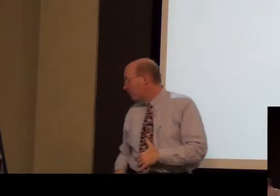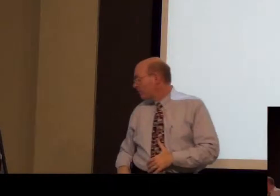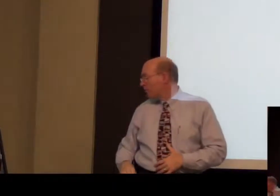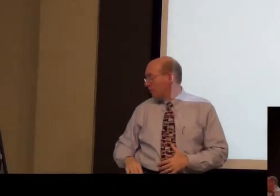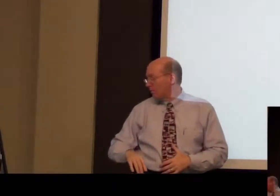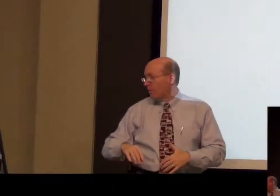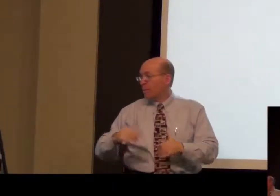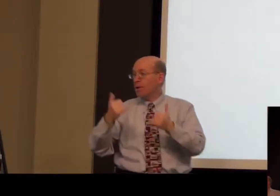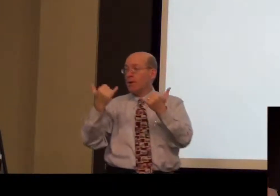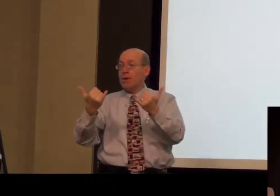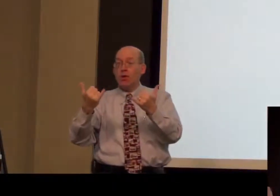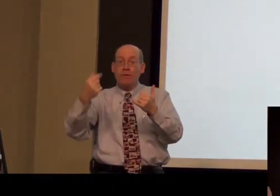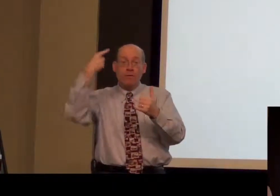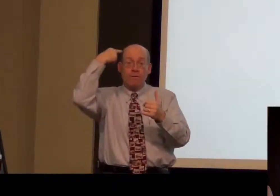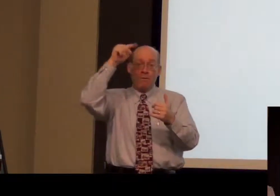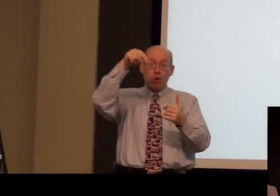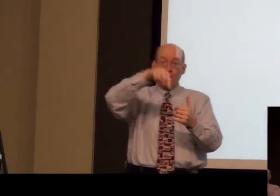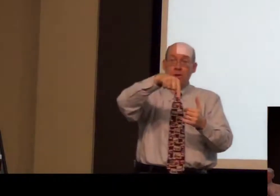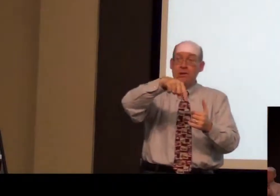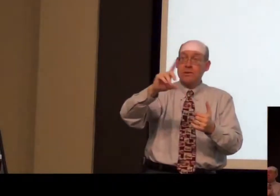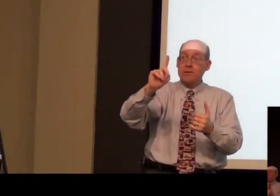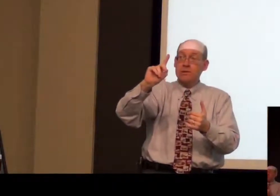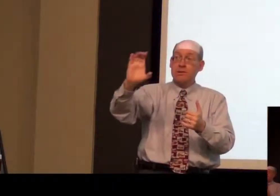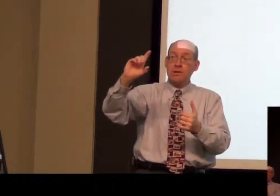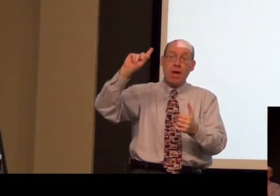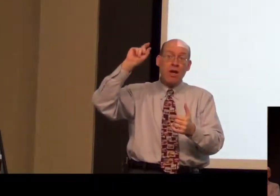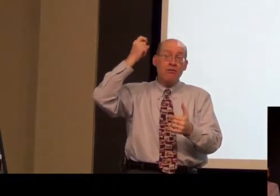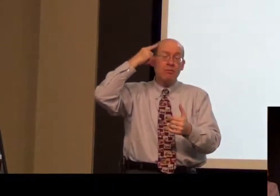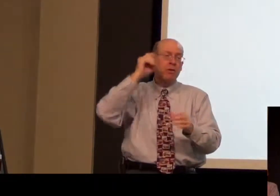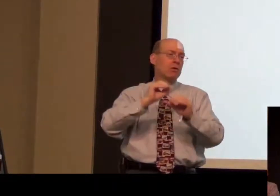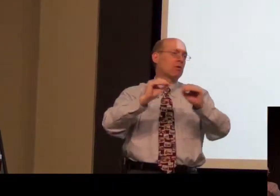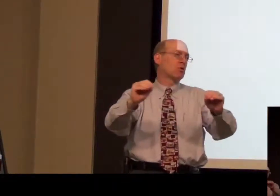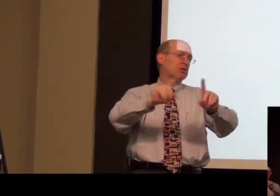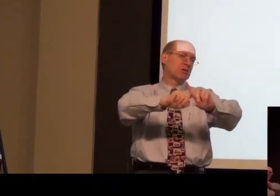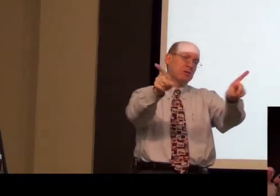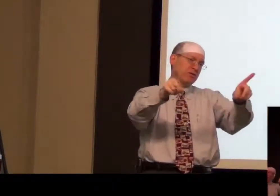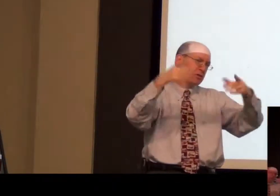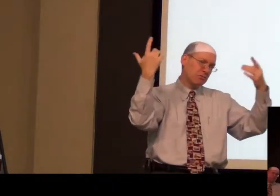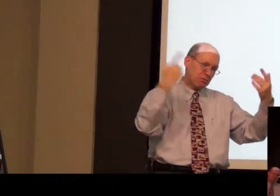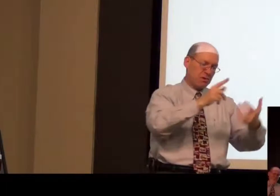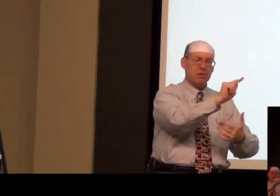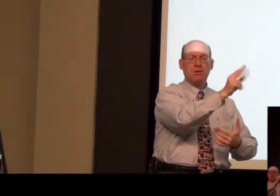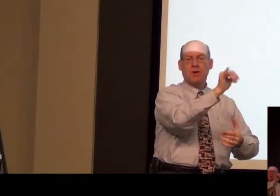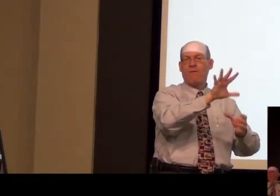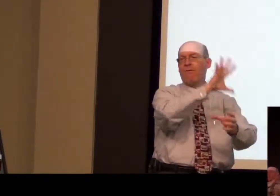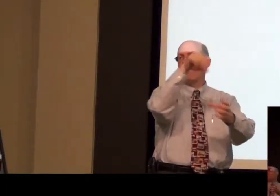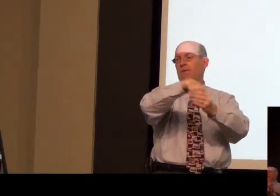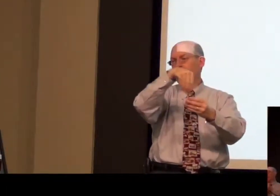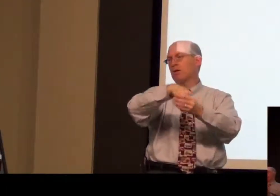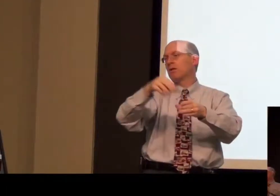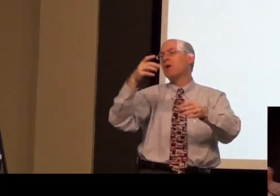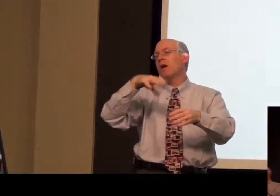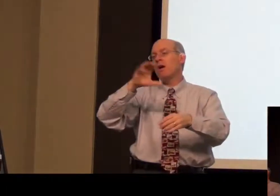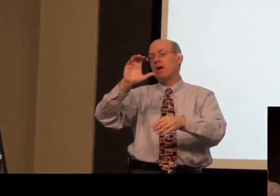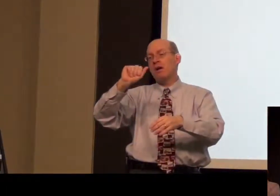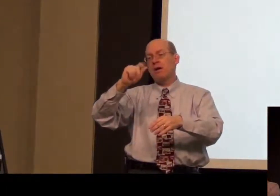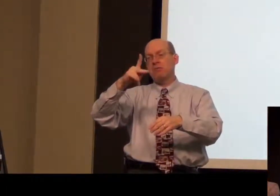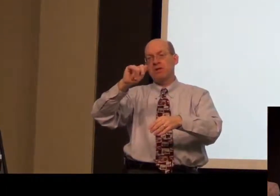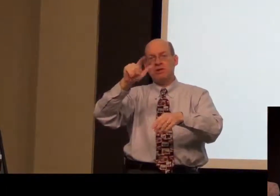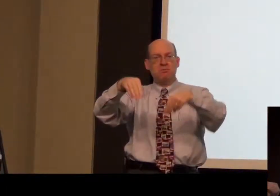Essentially, the role of government-issued bonds play a much bigger part in our country's economy